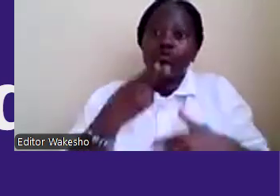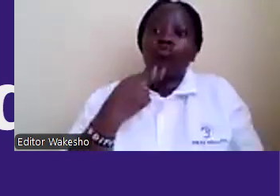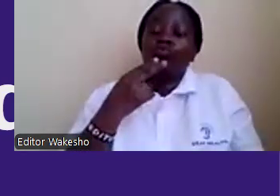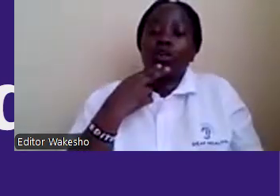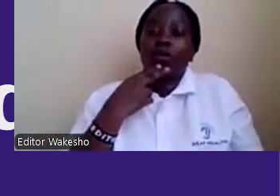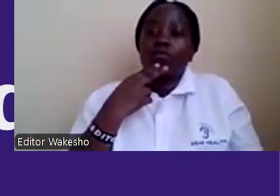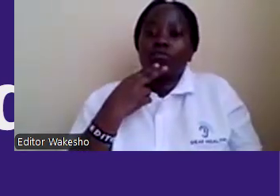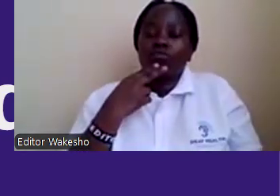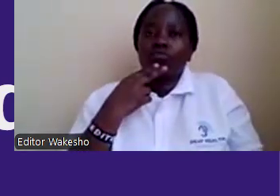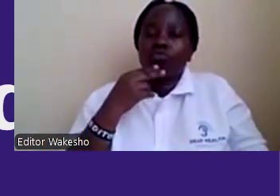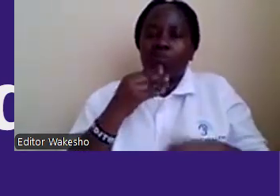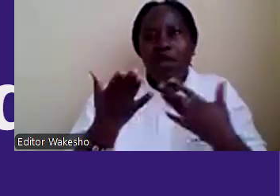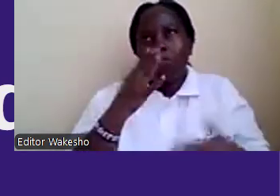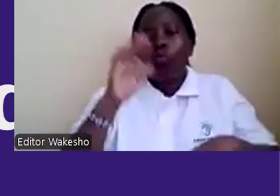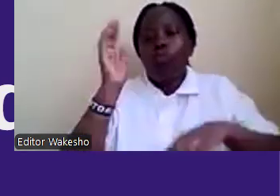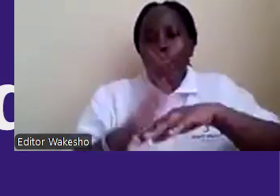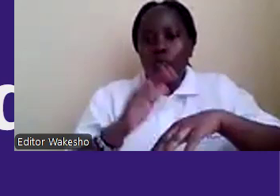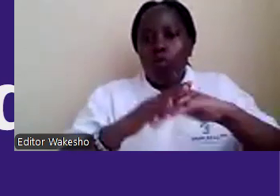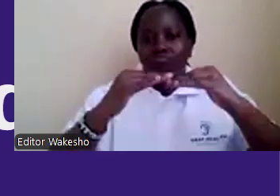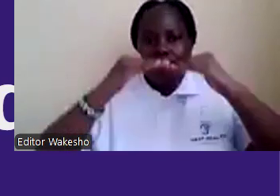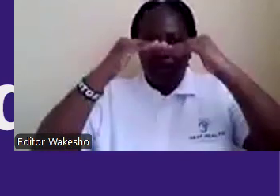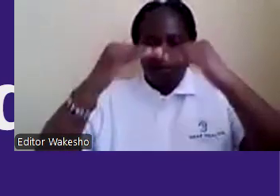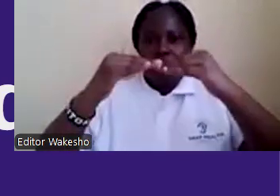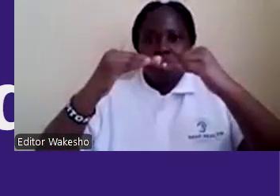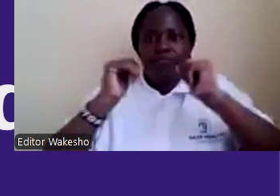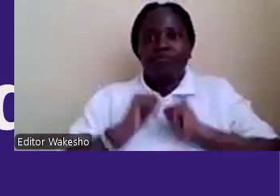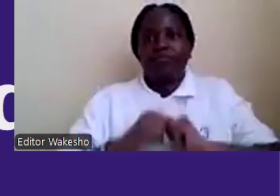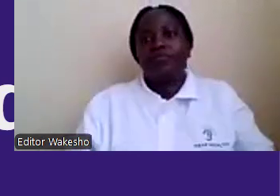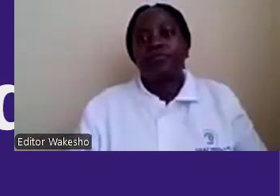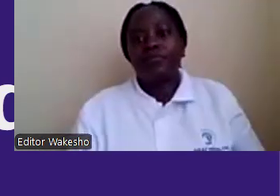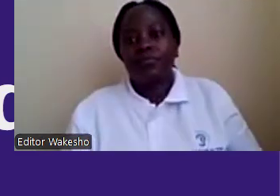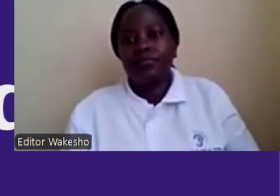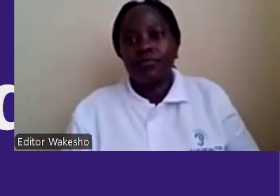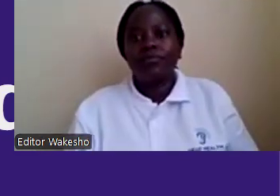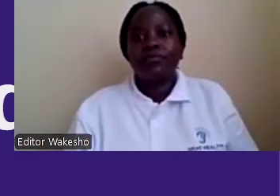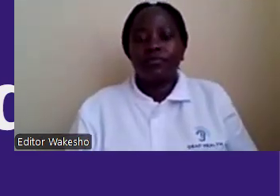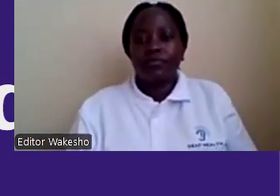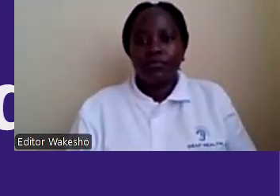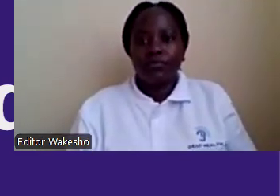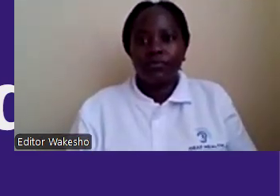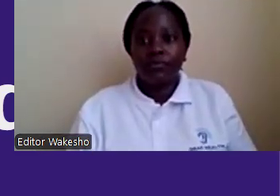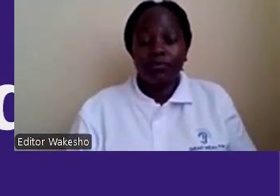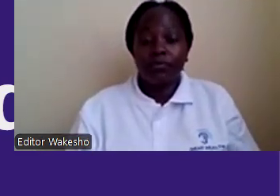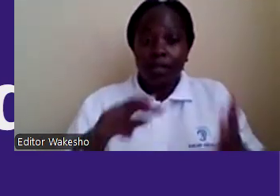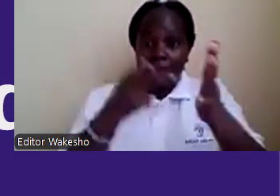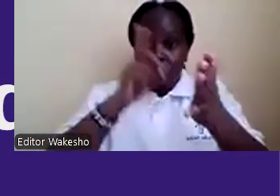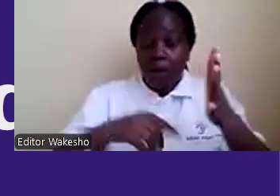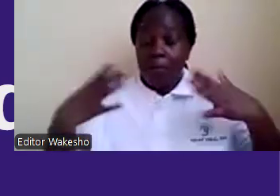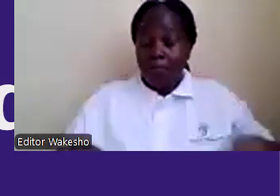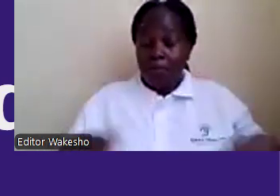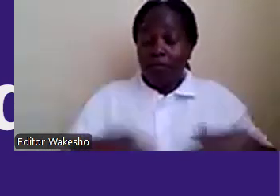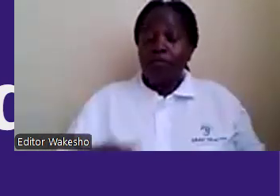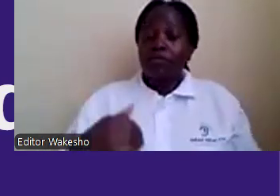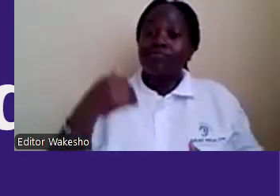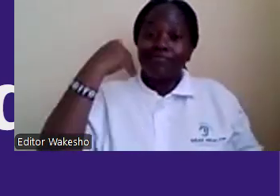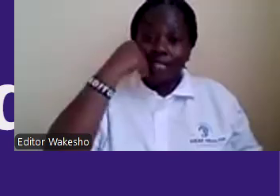a reasonable level or within the reference ranges, right? And so people with diabetes can successfully